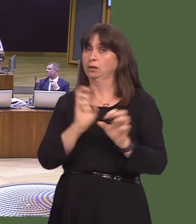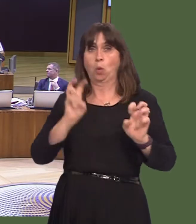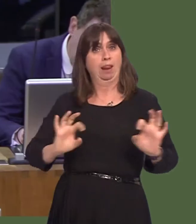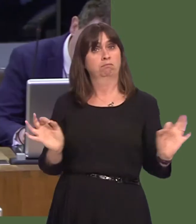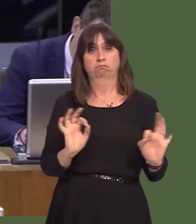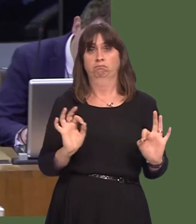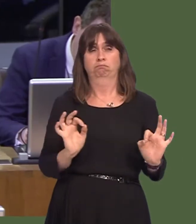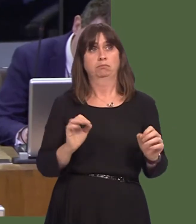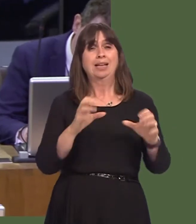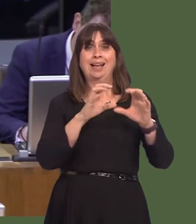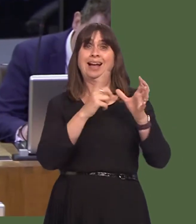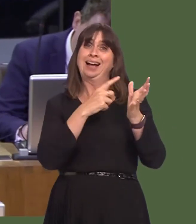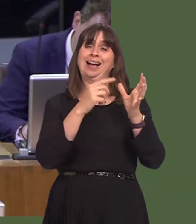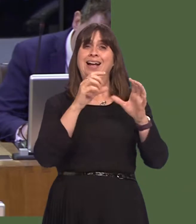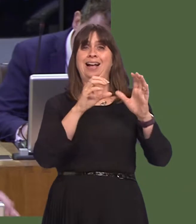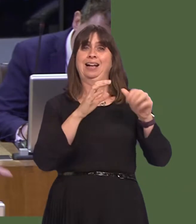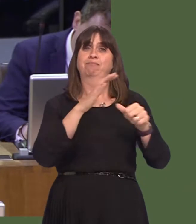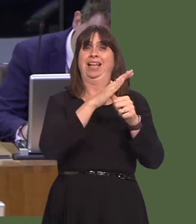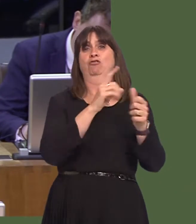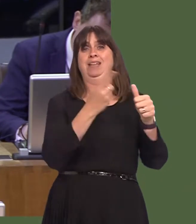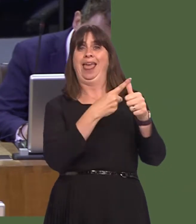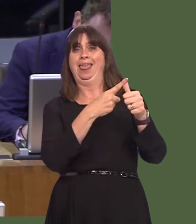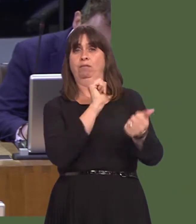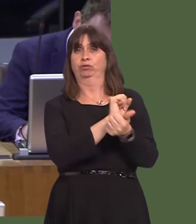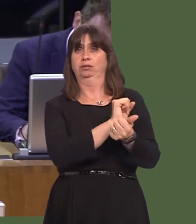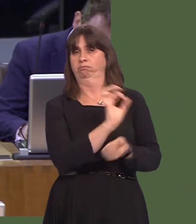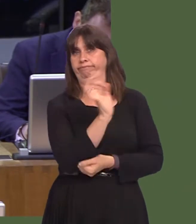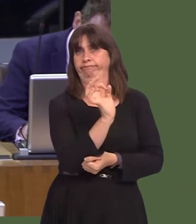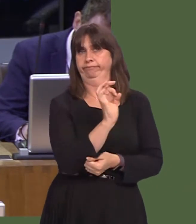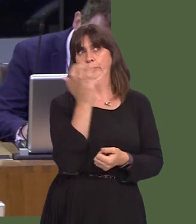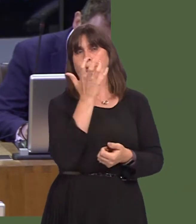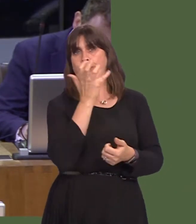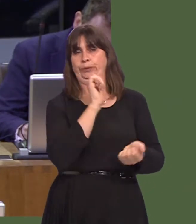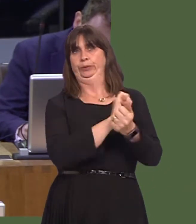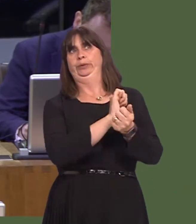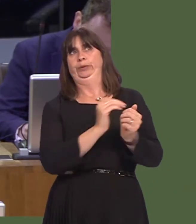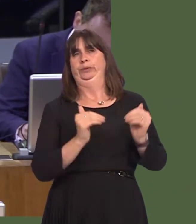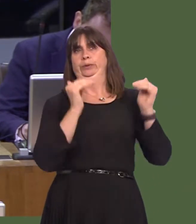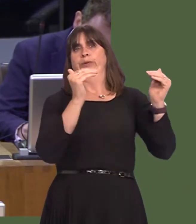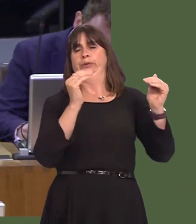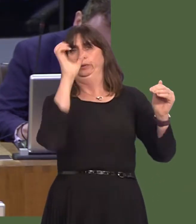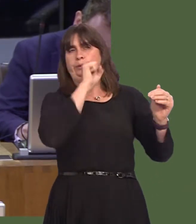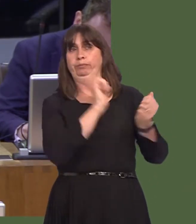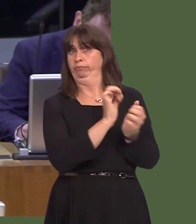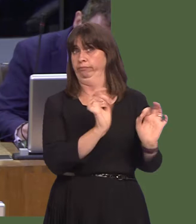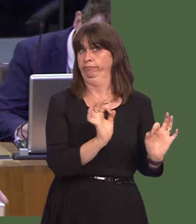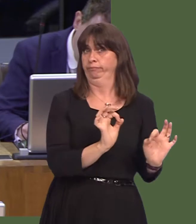Wales and not a single Category A prison. In fact, the prisons are severely overcrowded in Wales. Wales